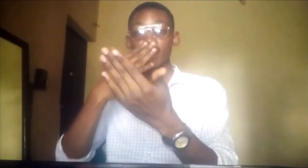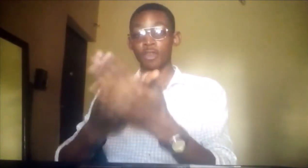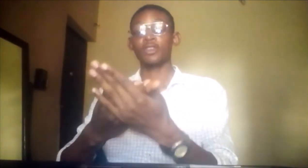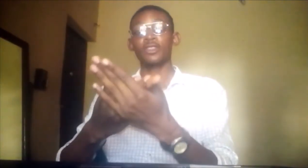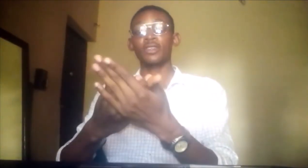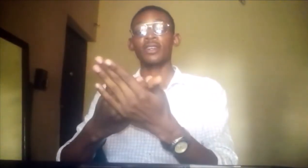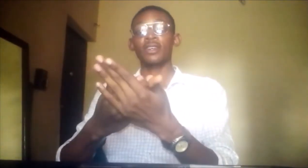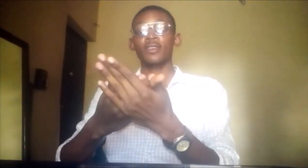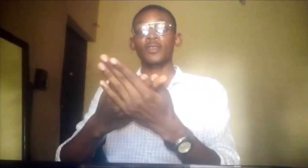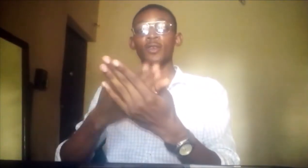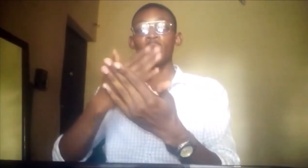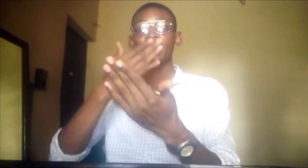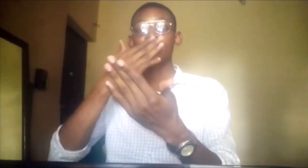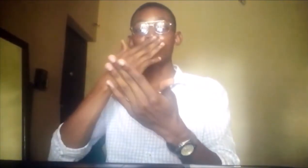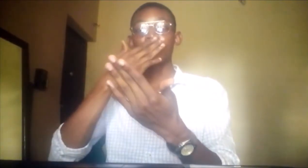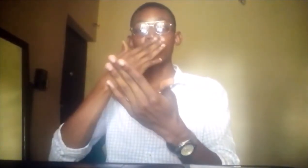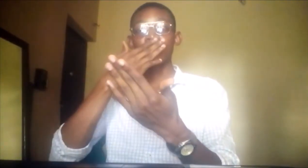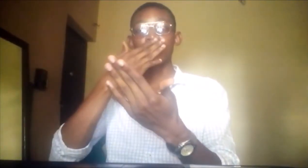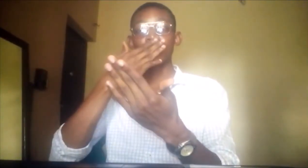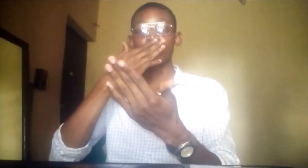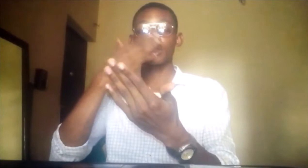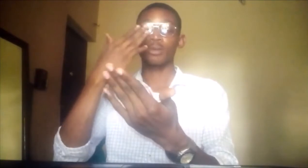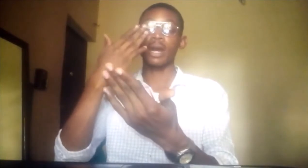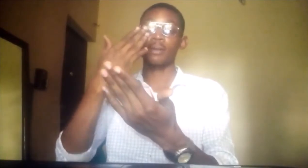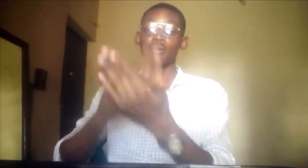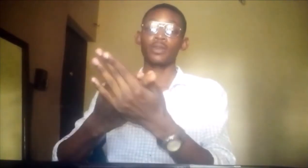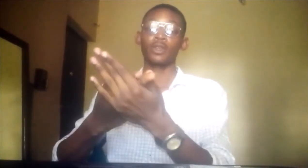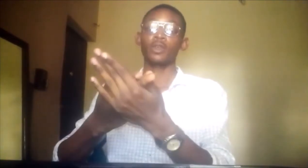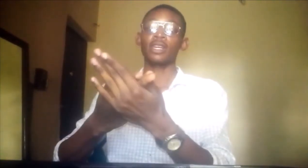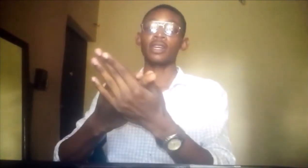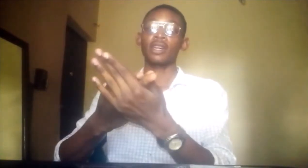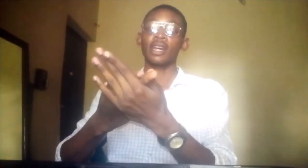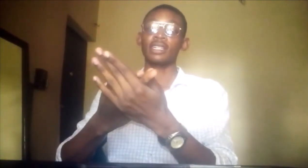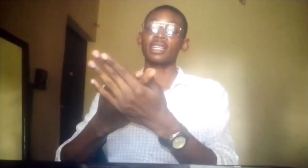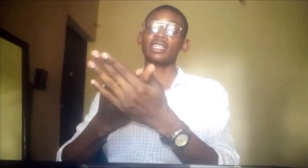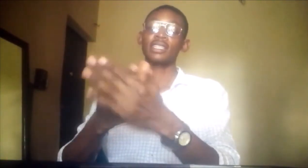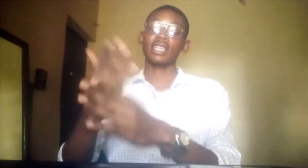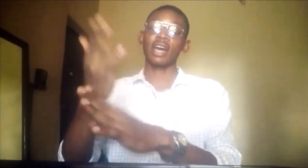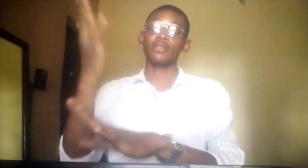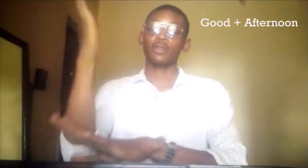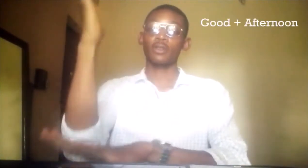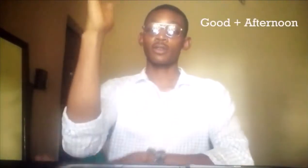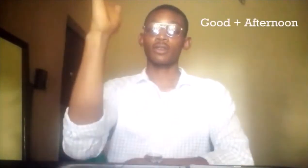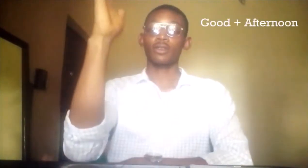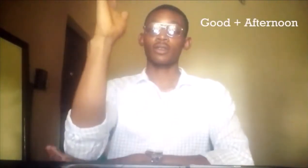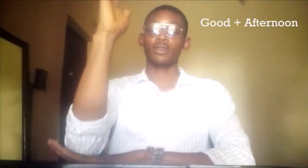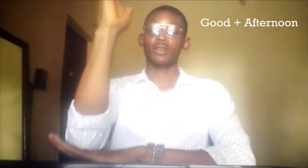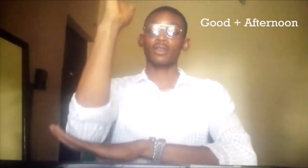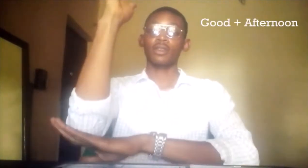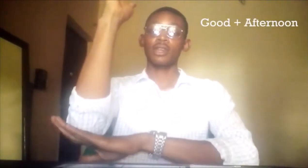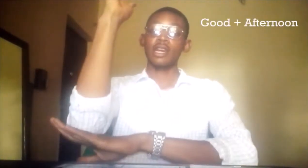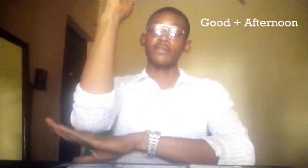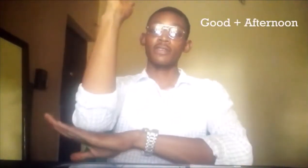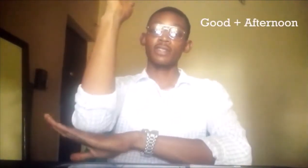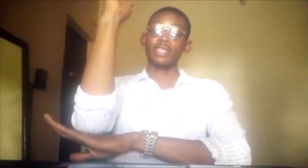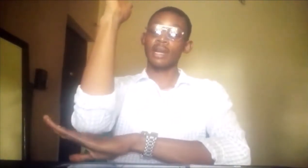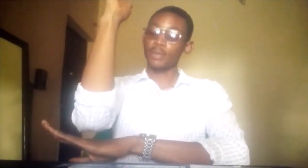Good. So we're taking it from the lip to the palm. Good. And then this is afternoon. If you can see, I'm placing